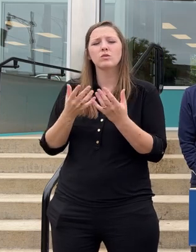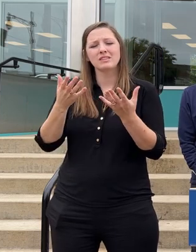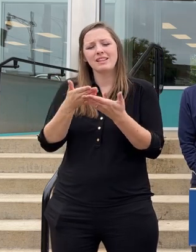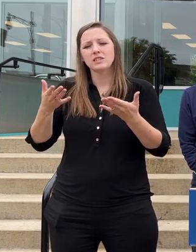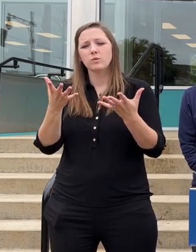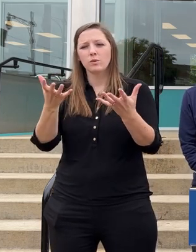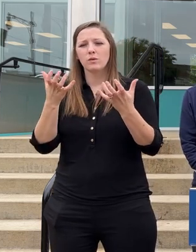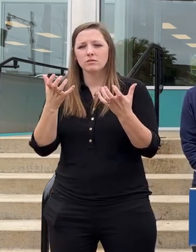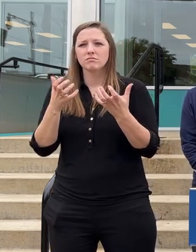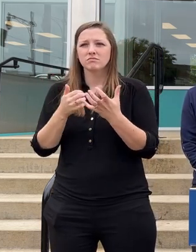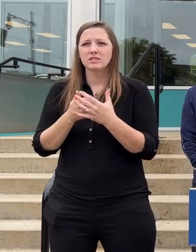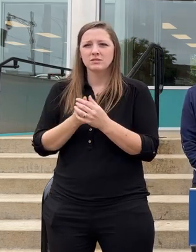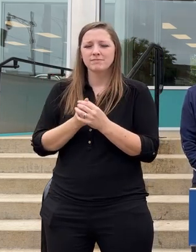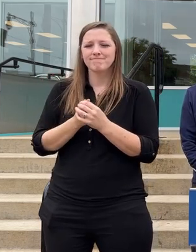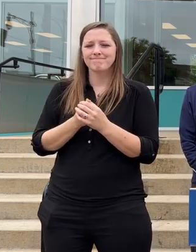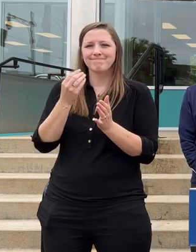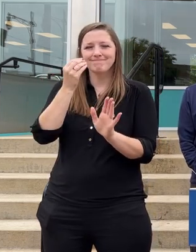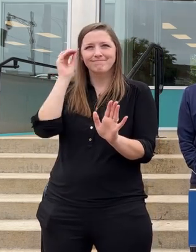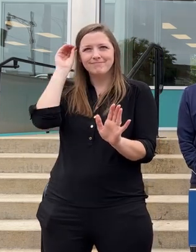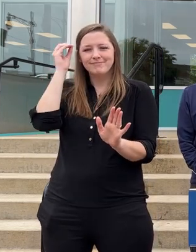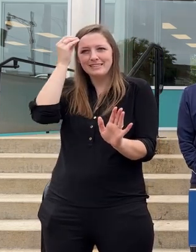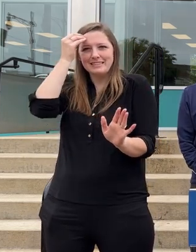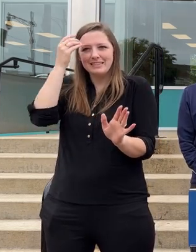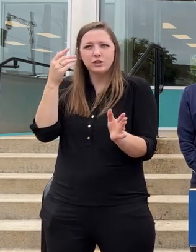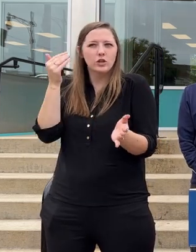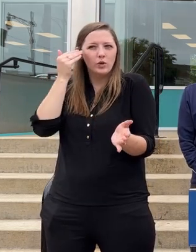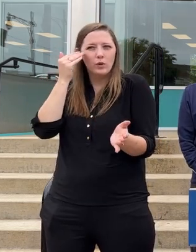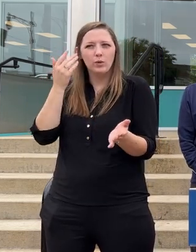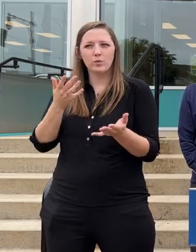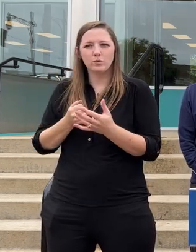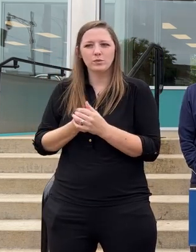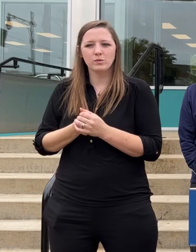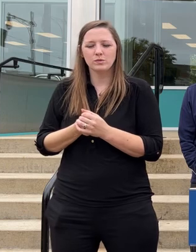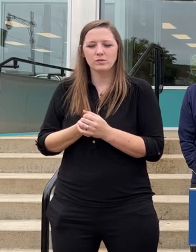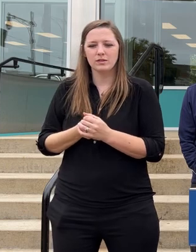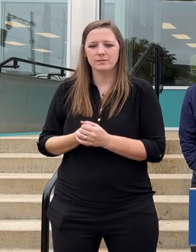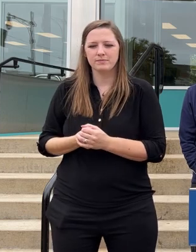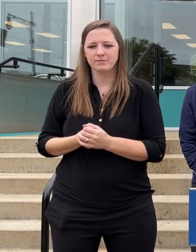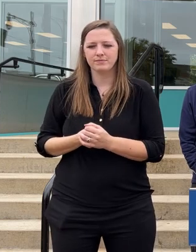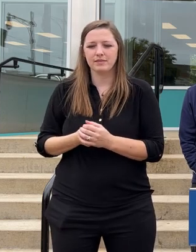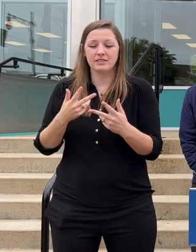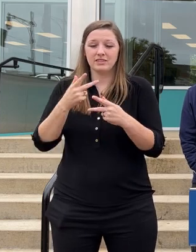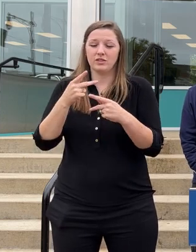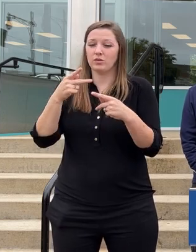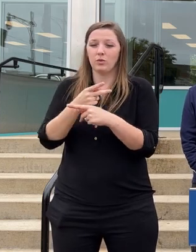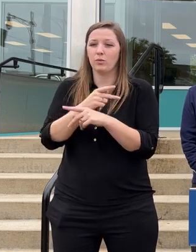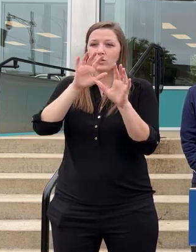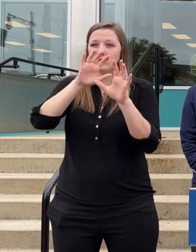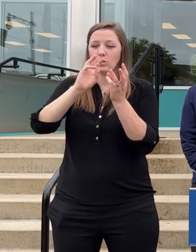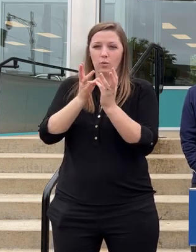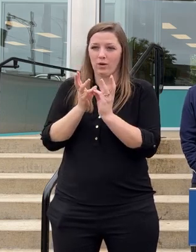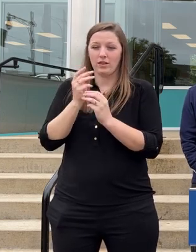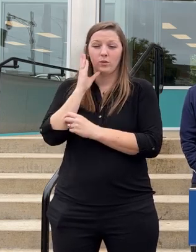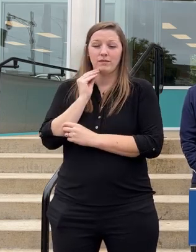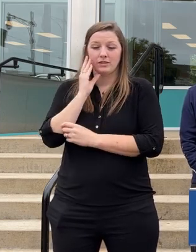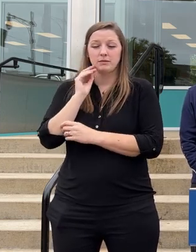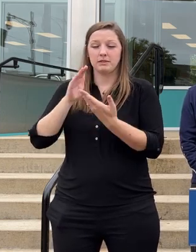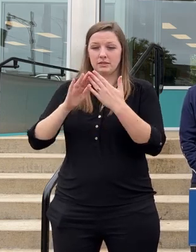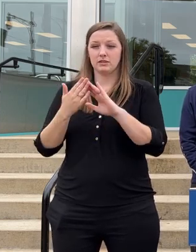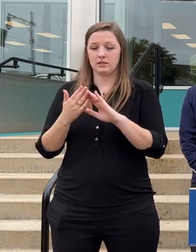everyone to keep in the forefront of their mind as we approach what could be usually some of the worst weather times for us as we experience as a